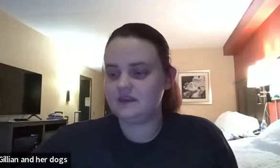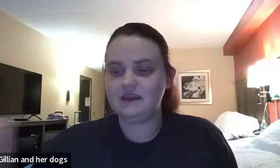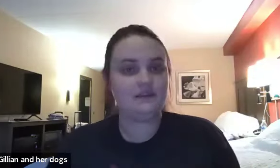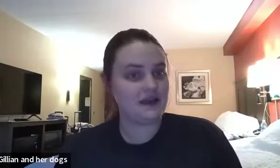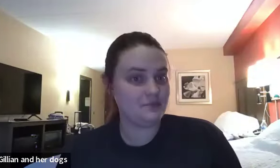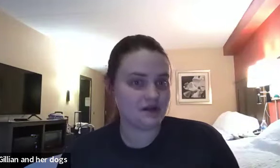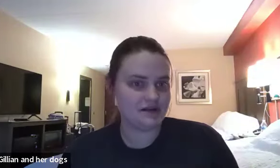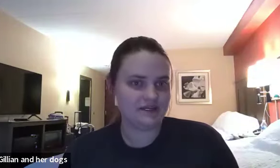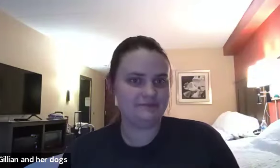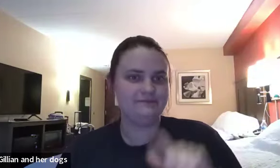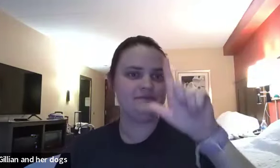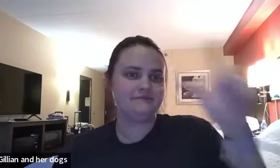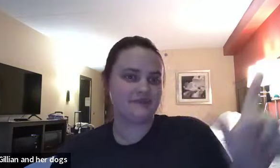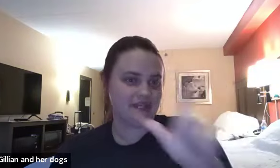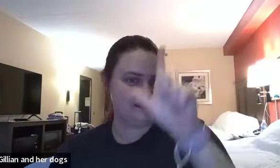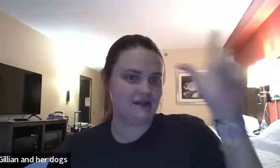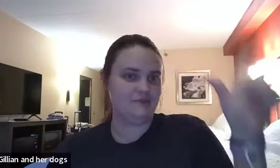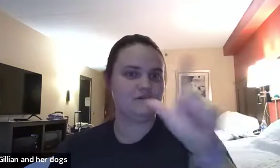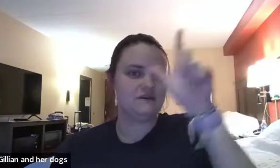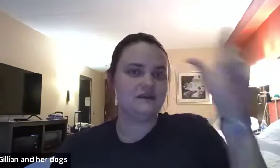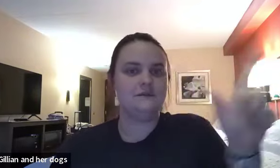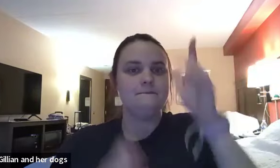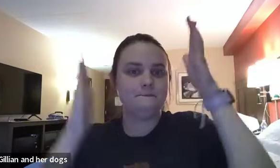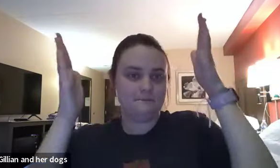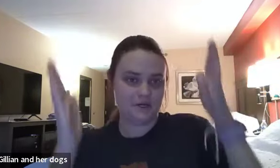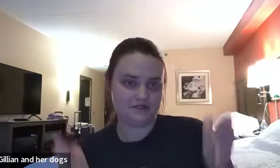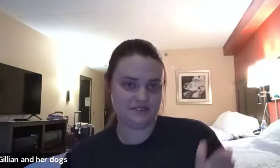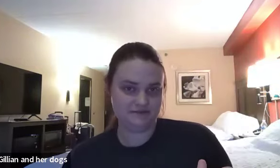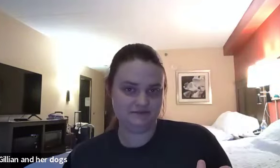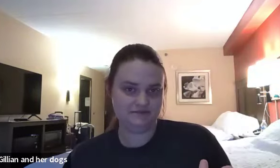Then librarian. Library person.